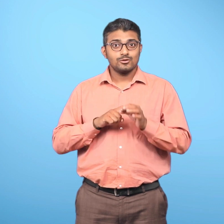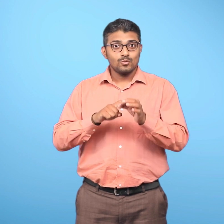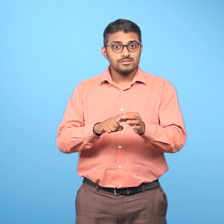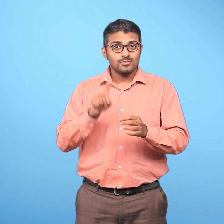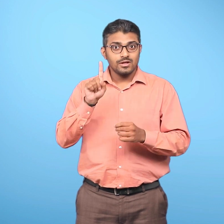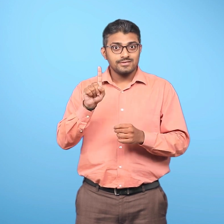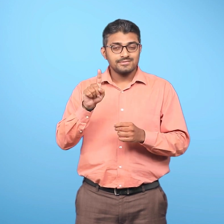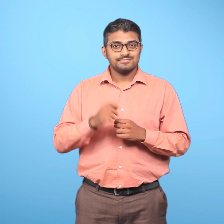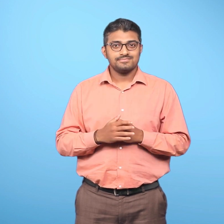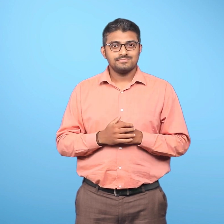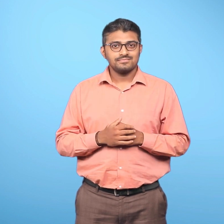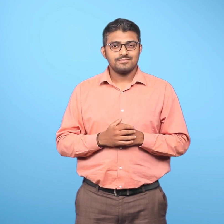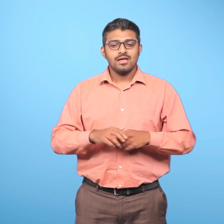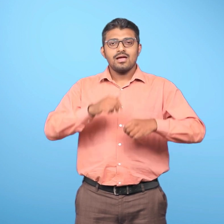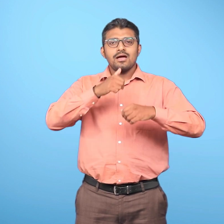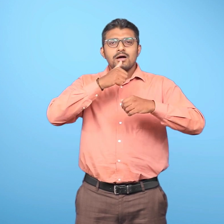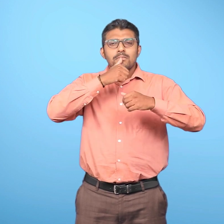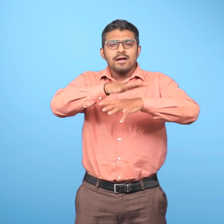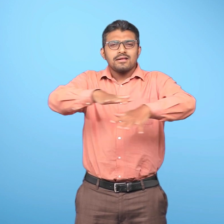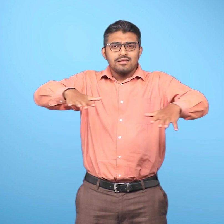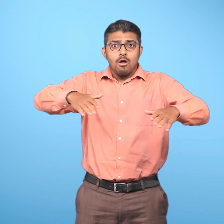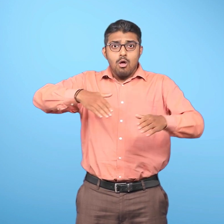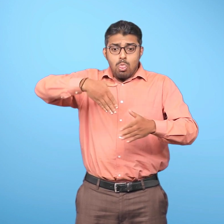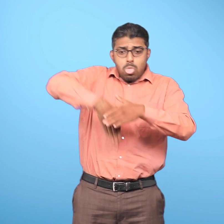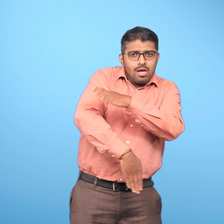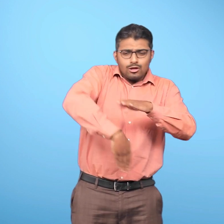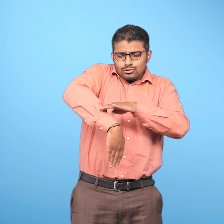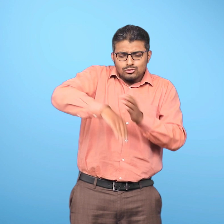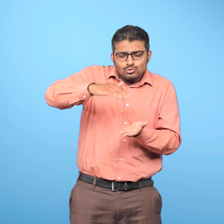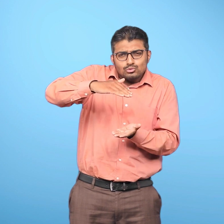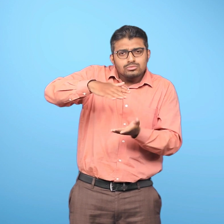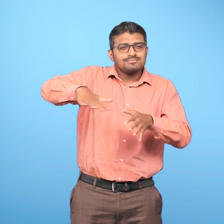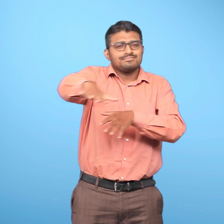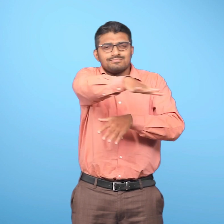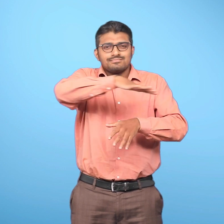1. To walk through a waterlogged area,